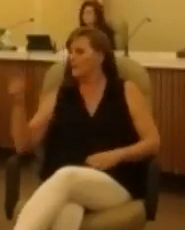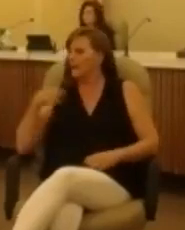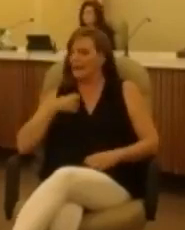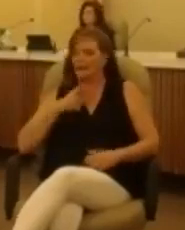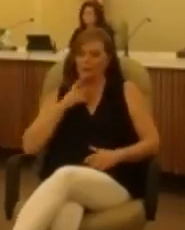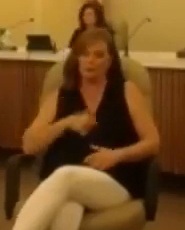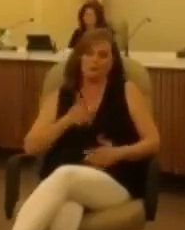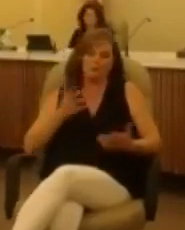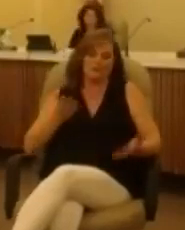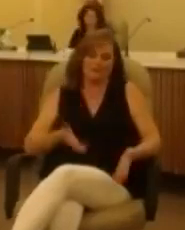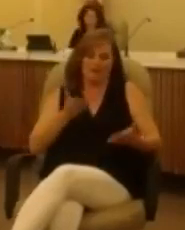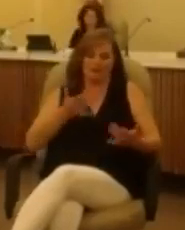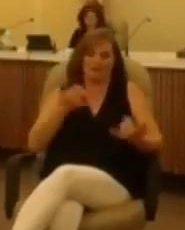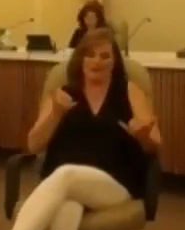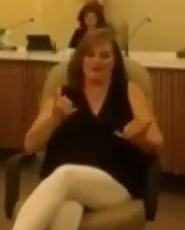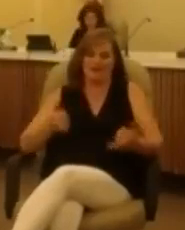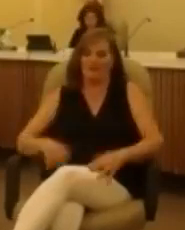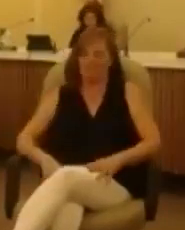Yeah.